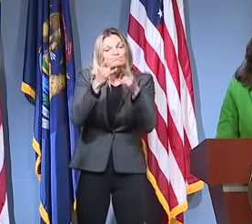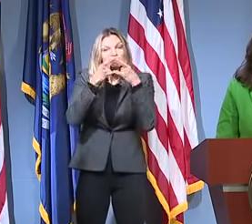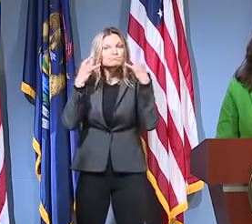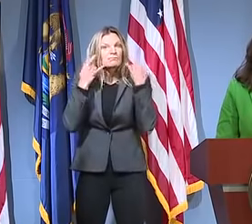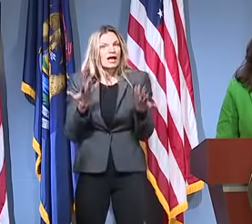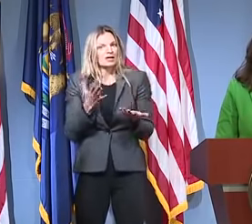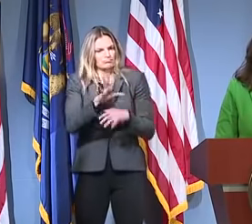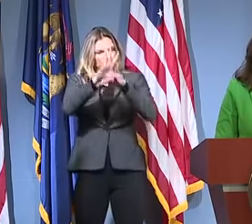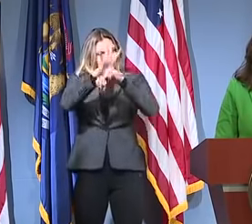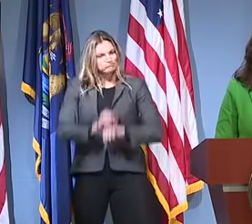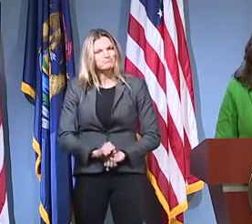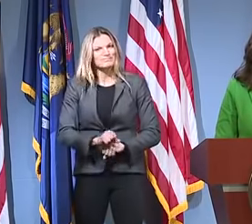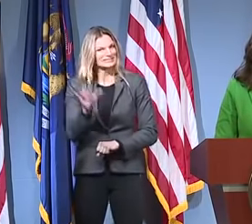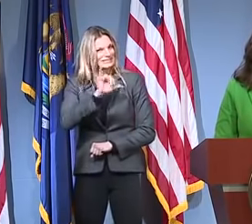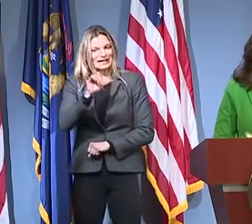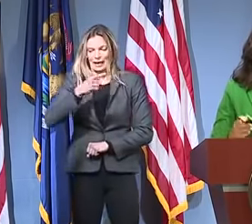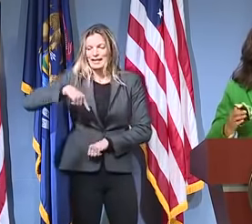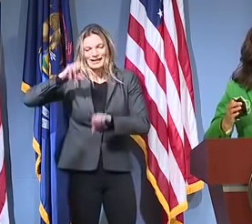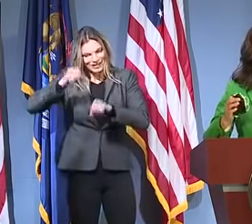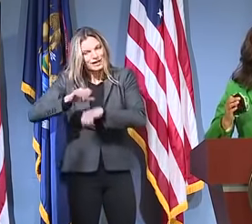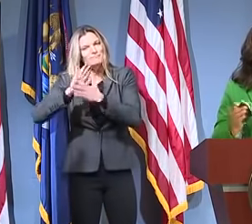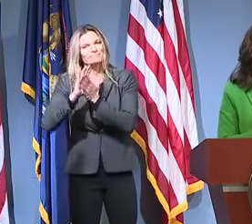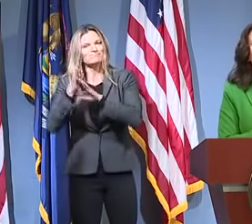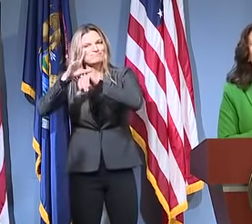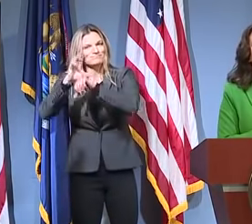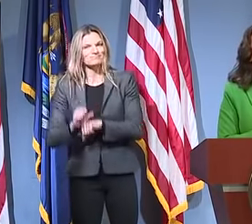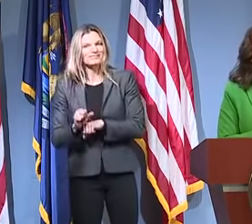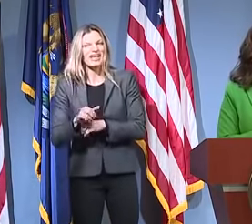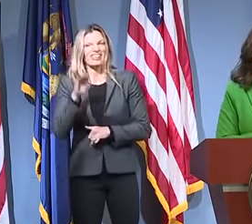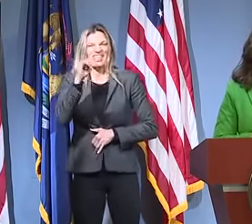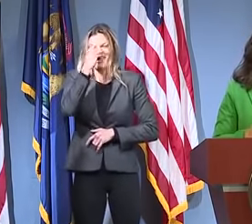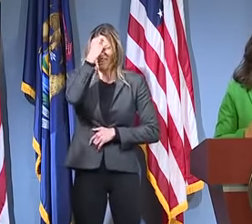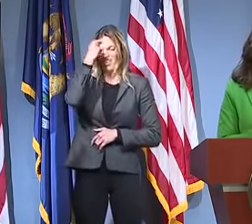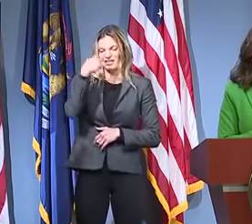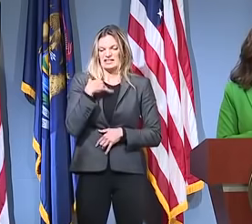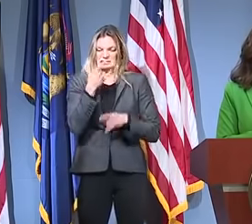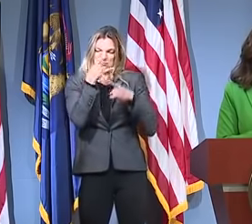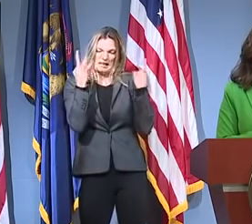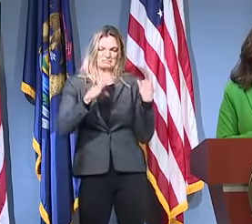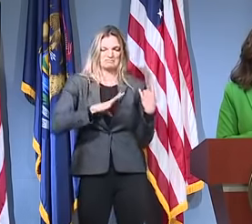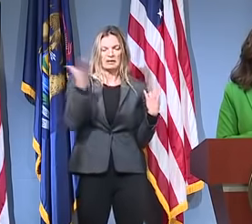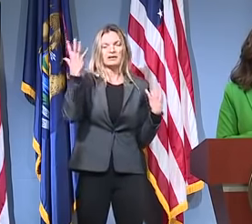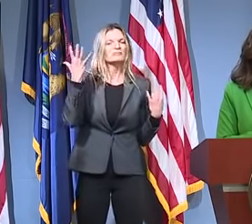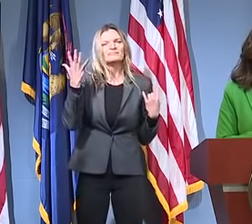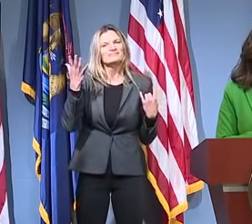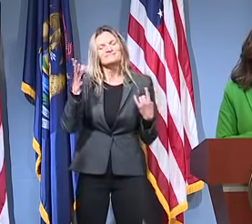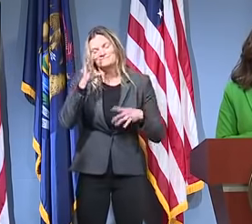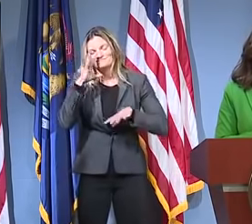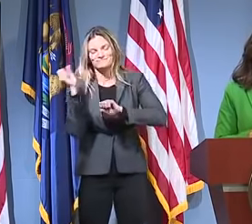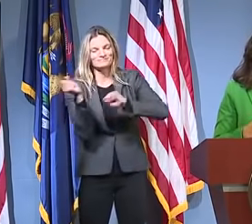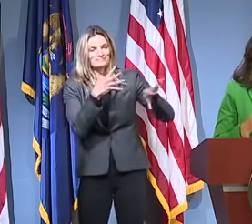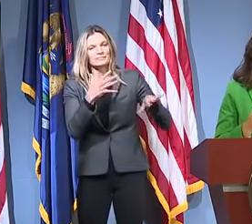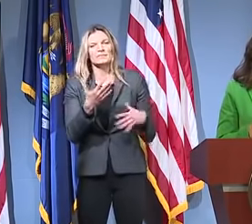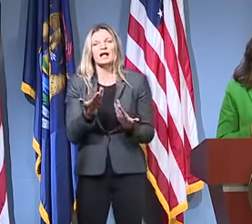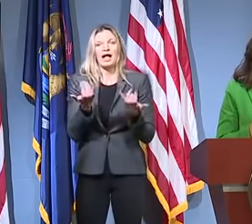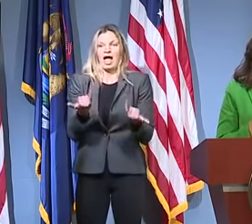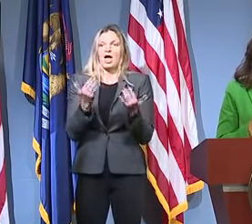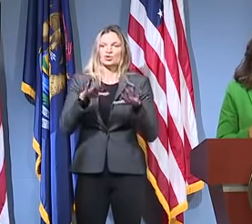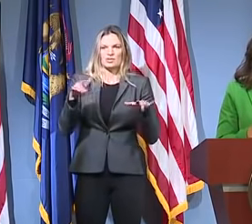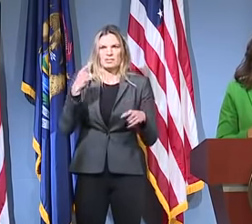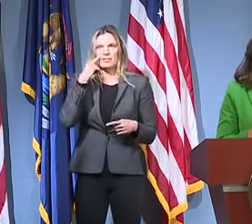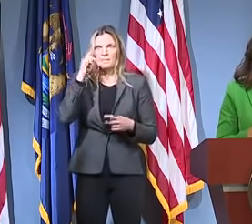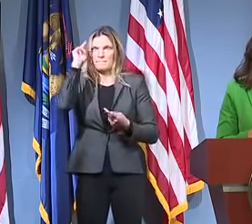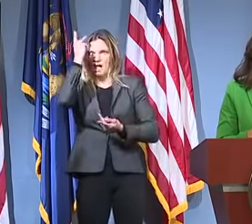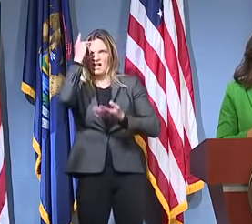universally masked up. And try to get the stigma away from it. I know that our kids aren't hampered by the politics around it, but